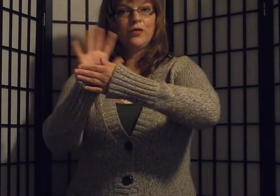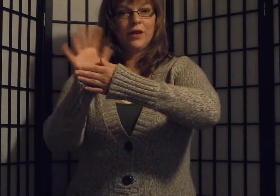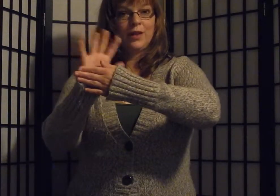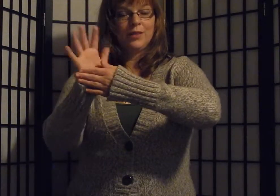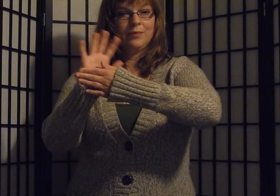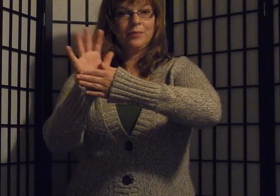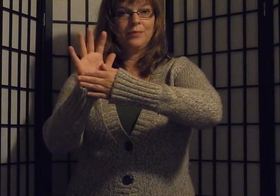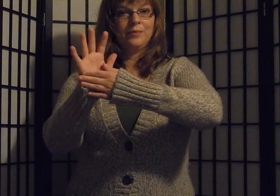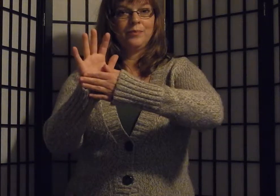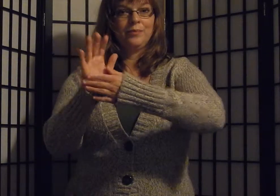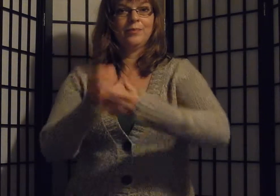movie.